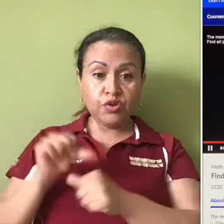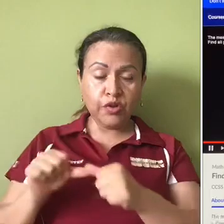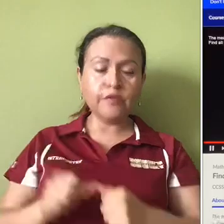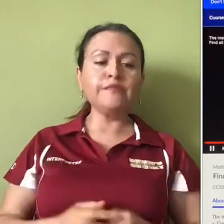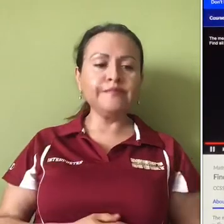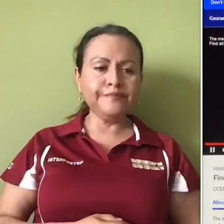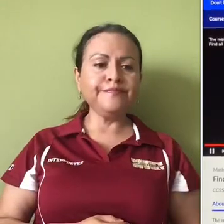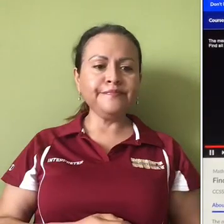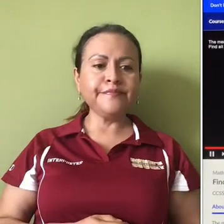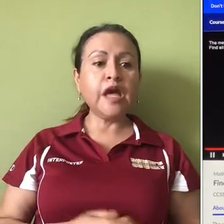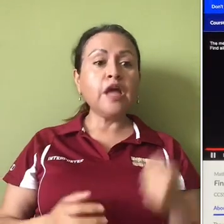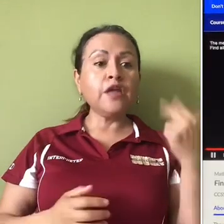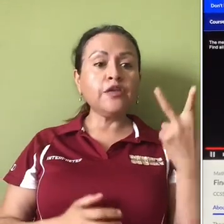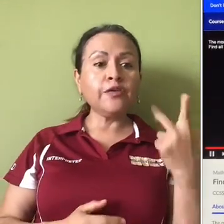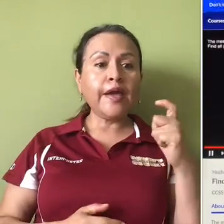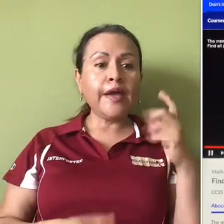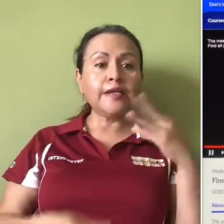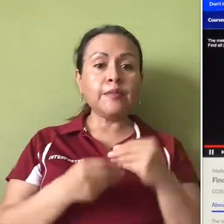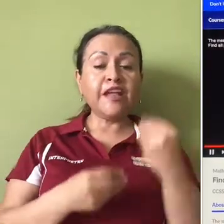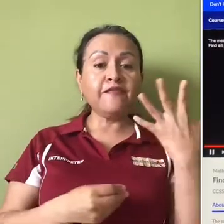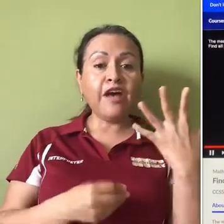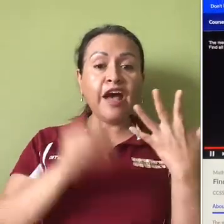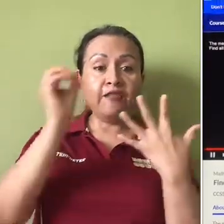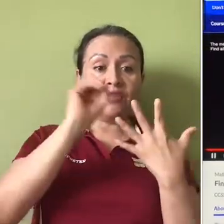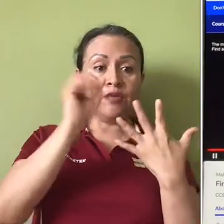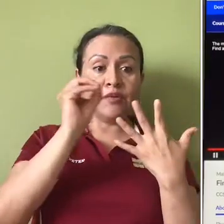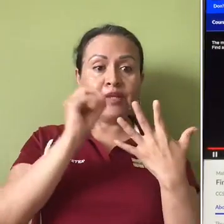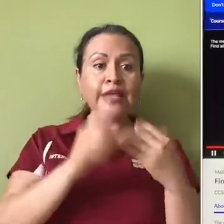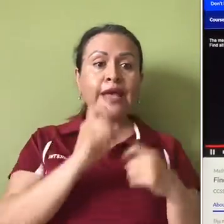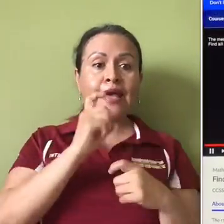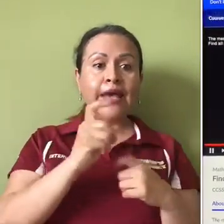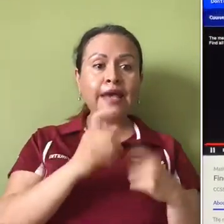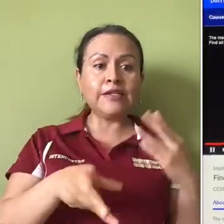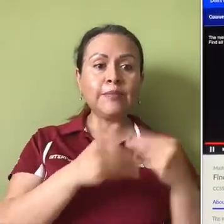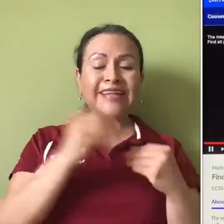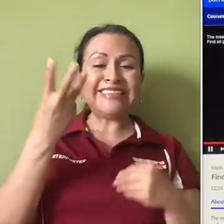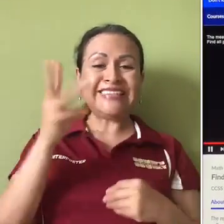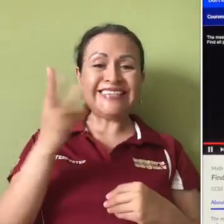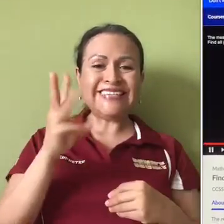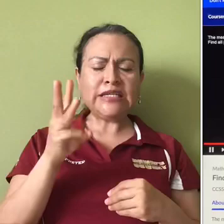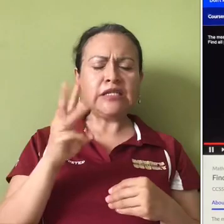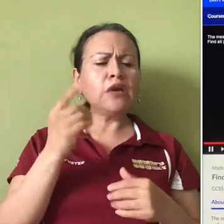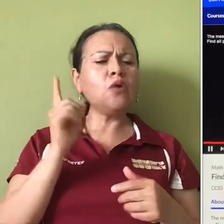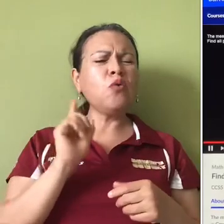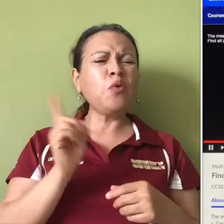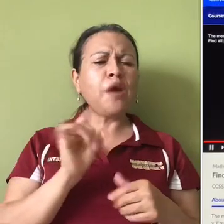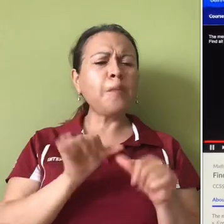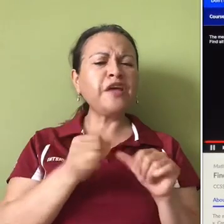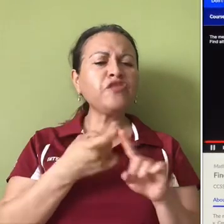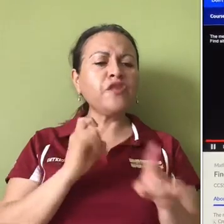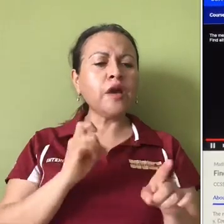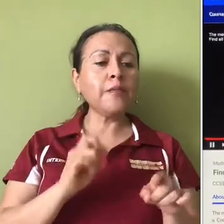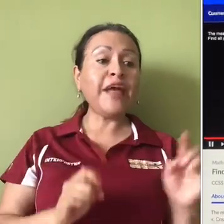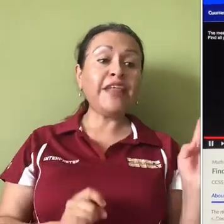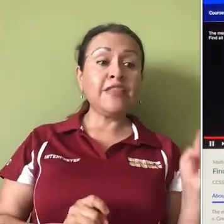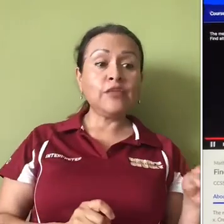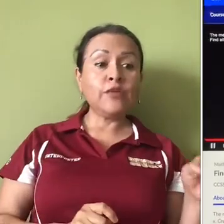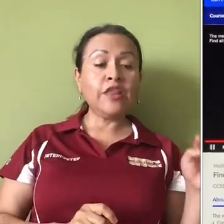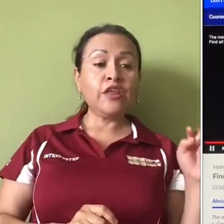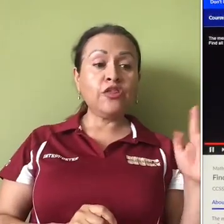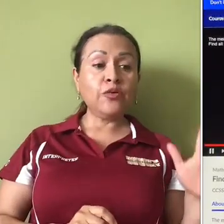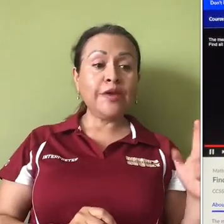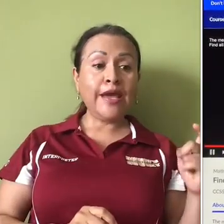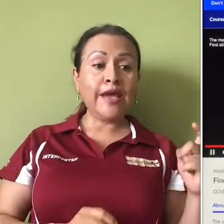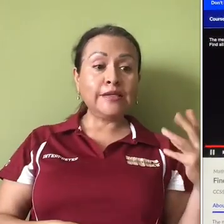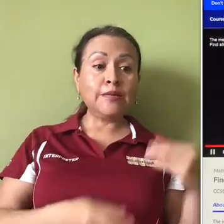what could the 3x plus 5 degrees and the x plus 16, what could they be measures of? Well, maybe this one right over here has a measure of